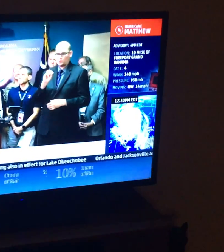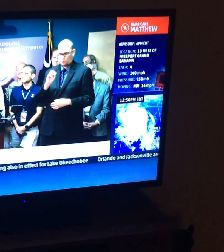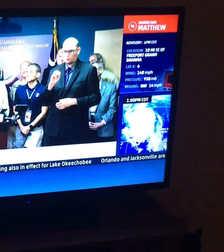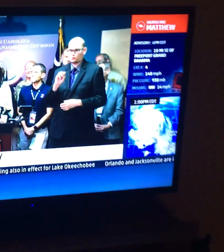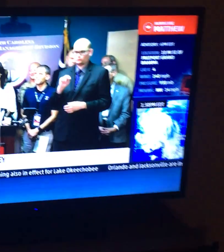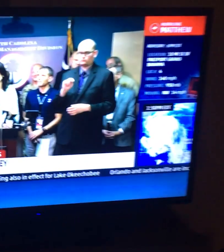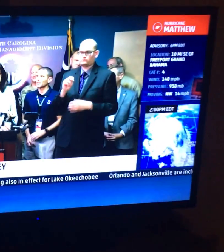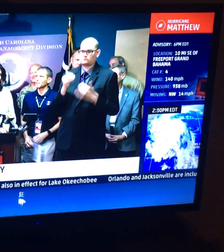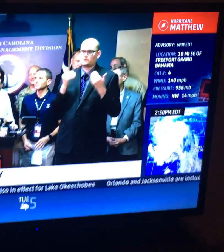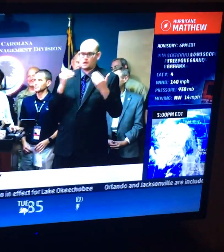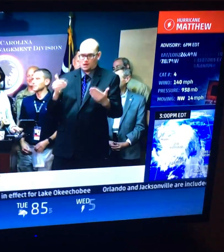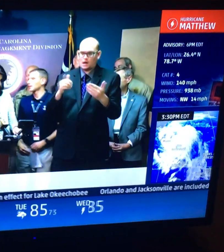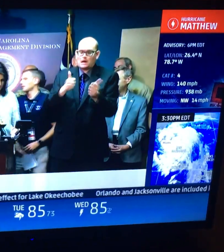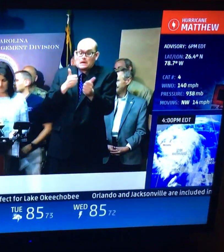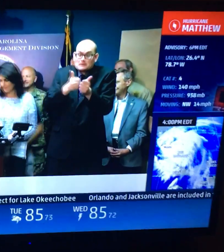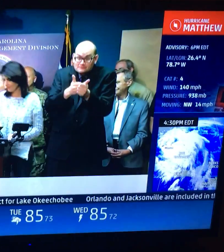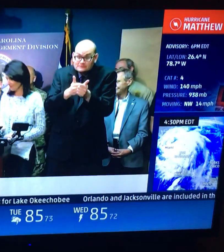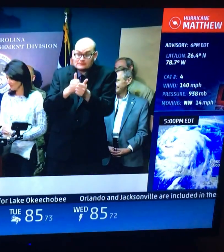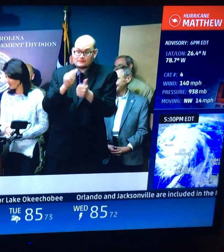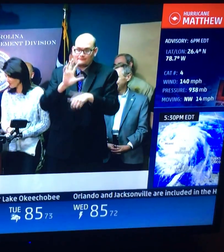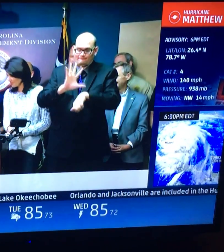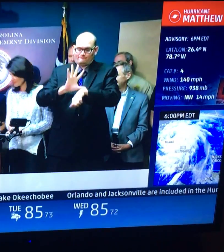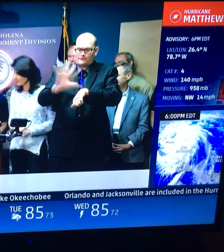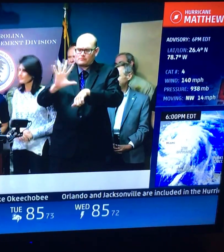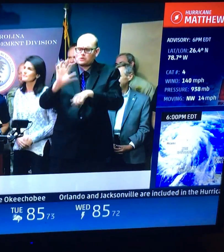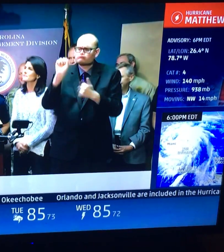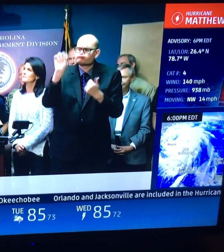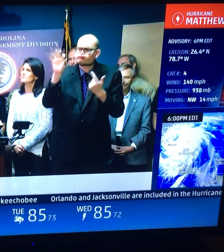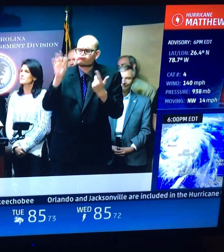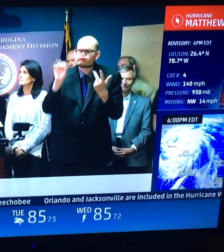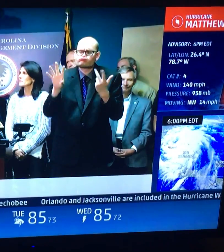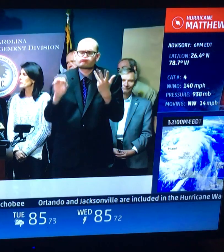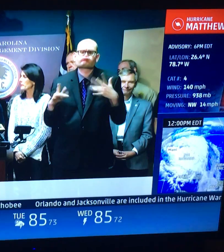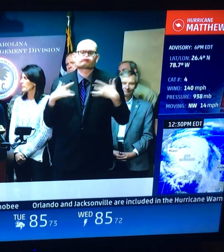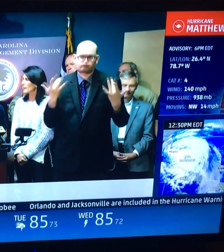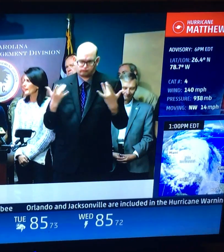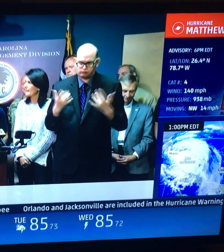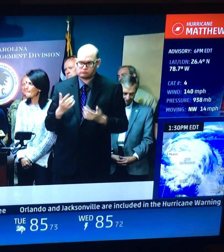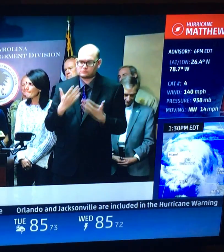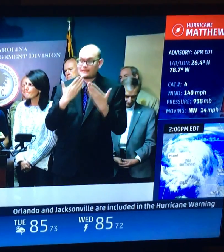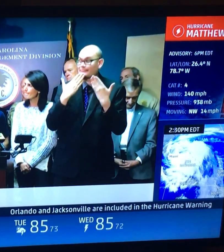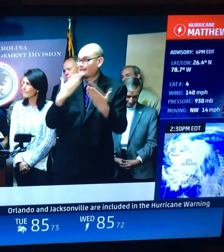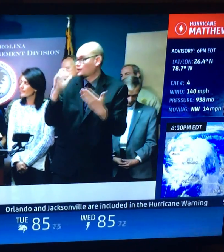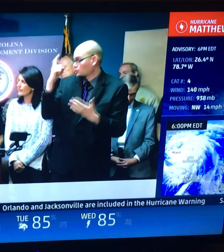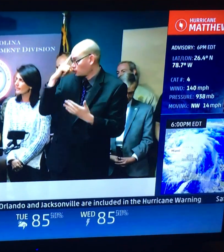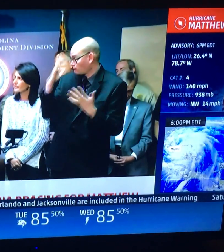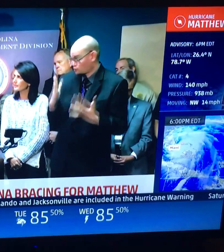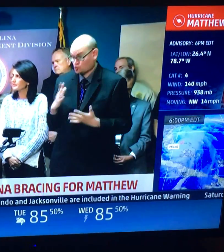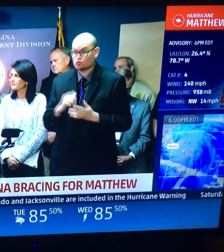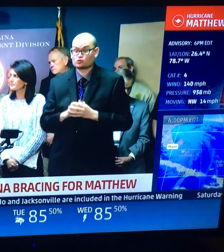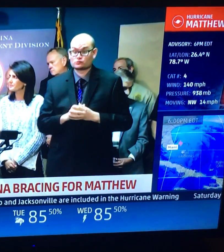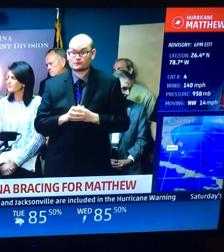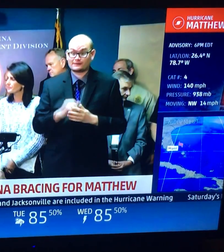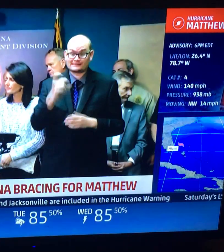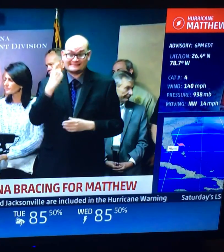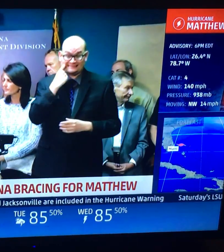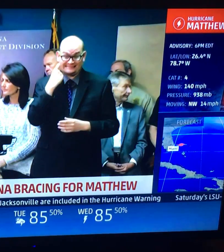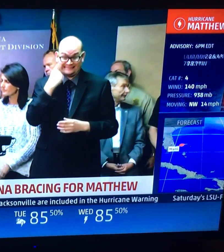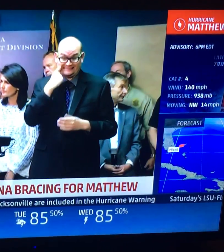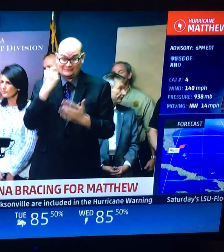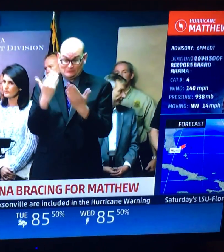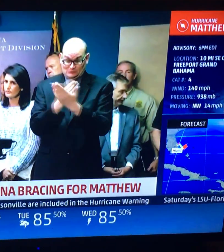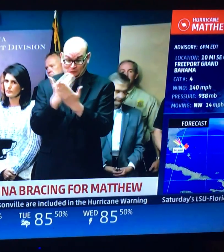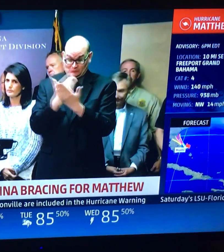where we are now as of the 5 o'clock. Thank you, Governor. Well, here's the latest on the warnings. The hurricane warnings have been extended